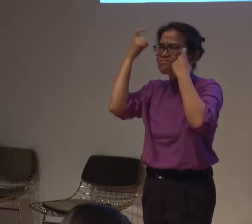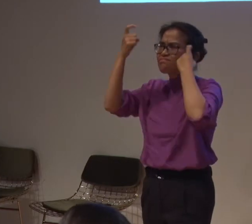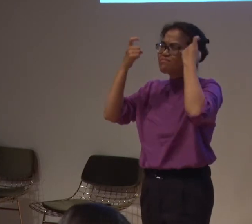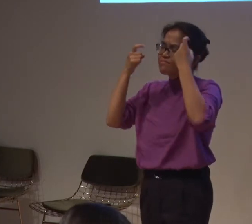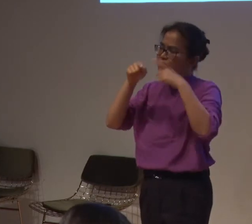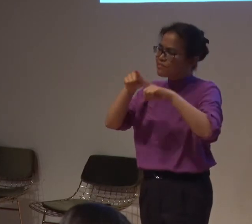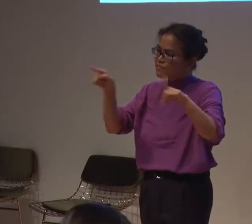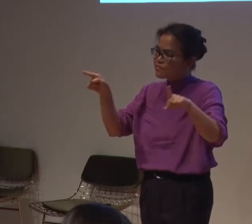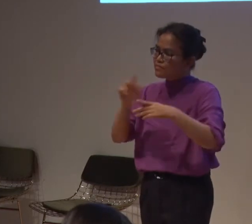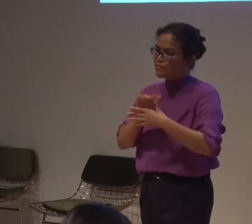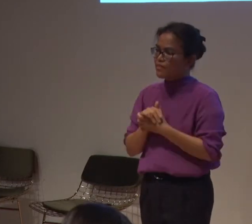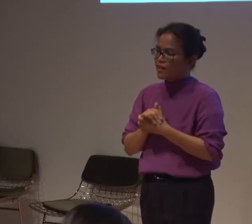I'm curious,